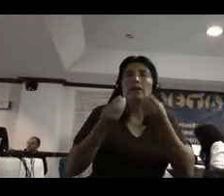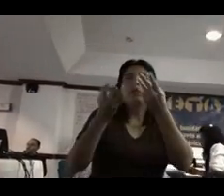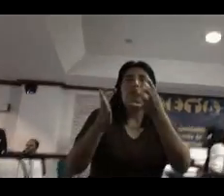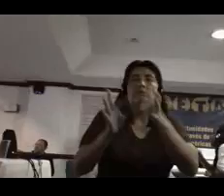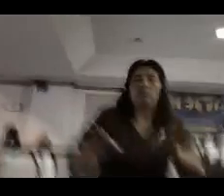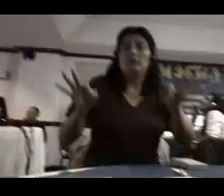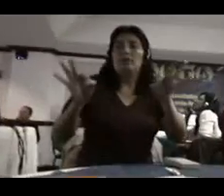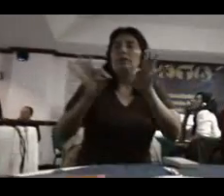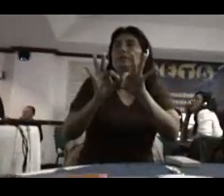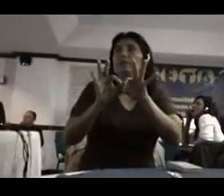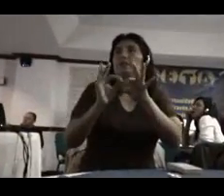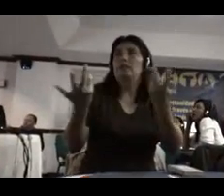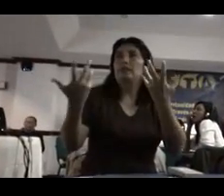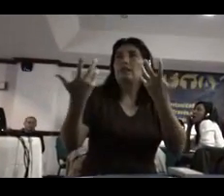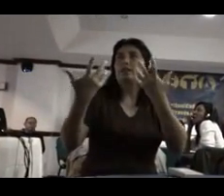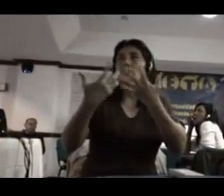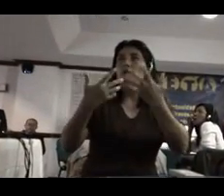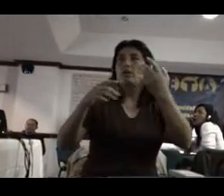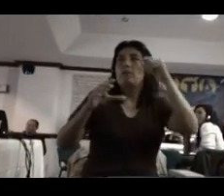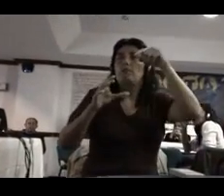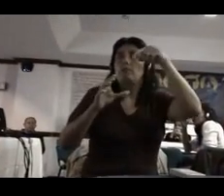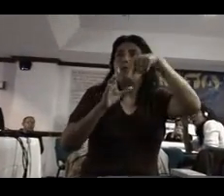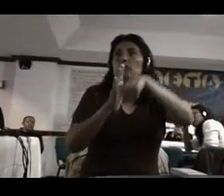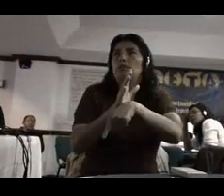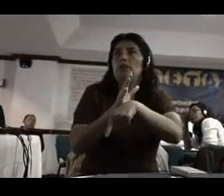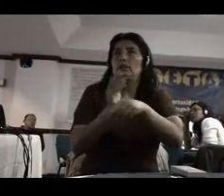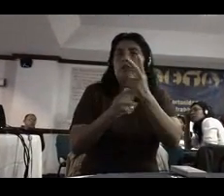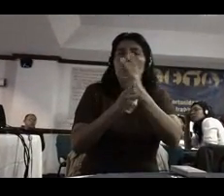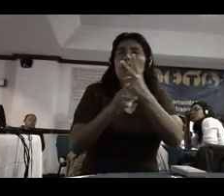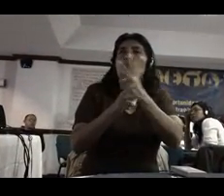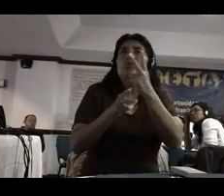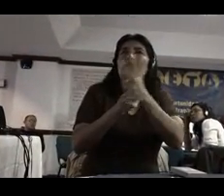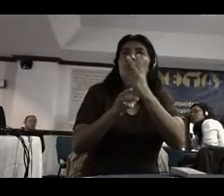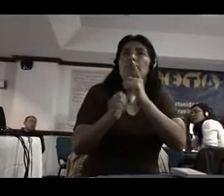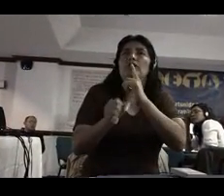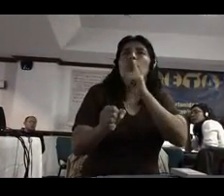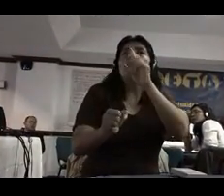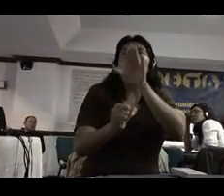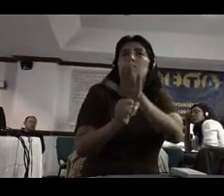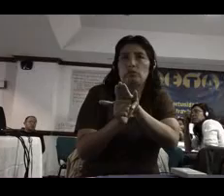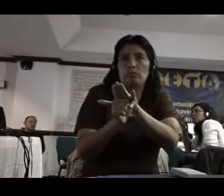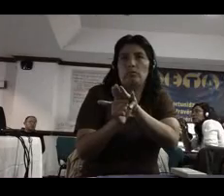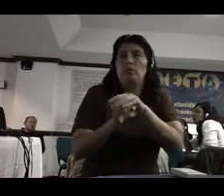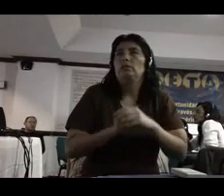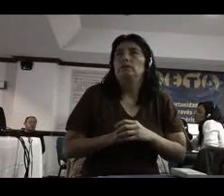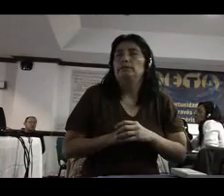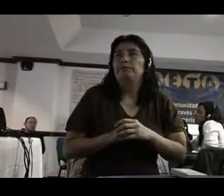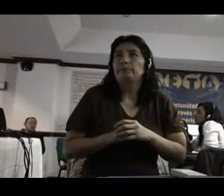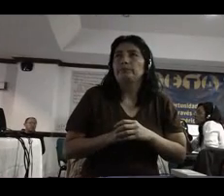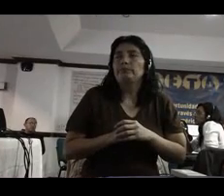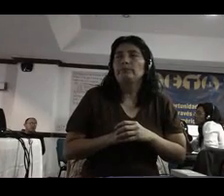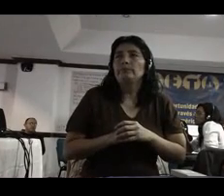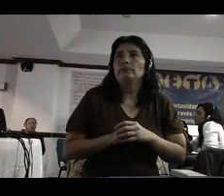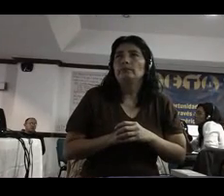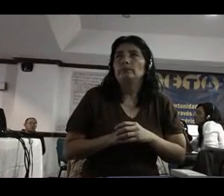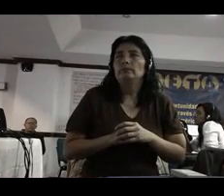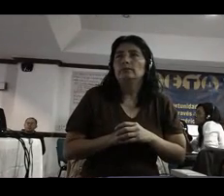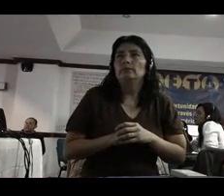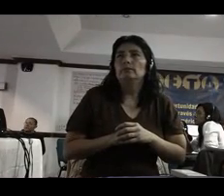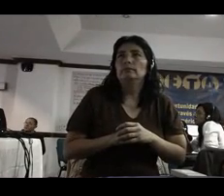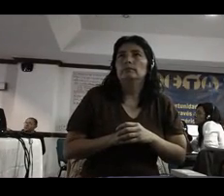each other. They recognize that despite their differences, each has unique and valuable knowledge, perspectives, and